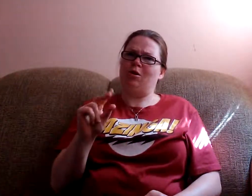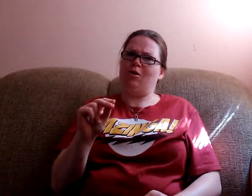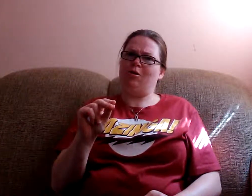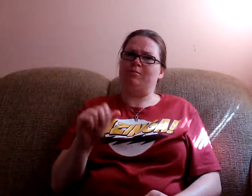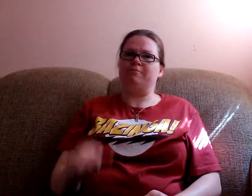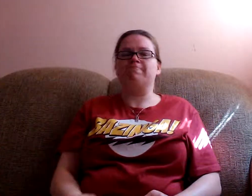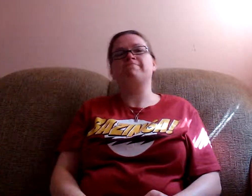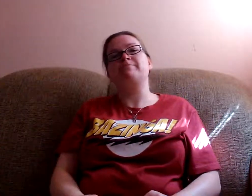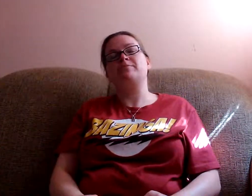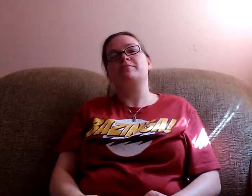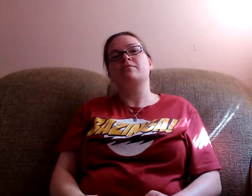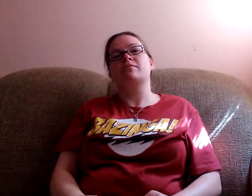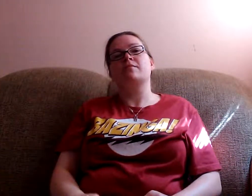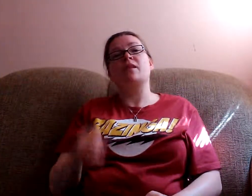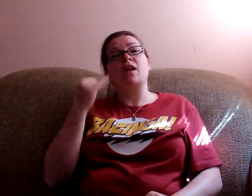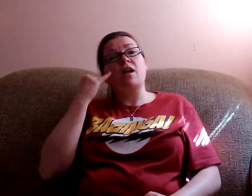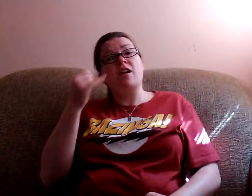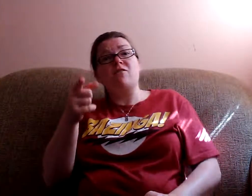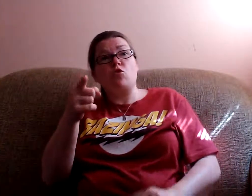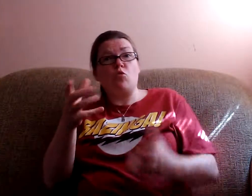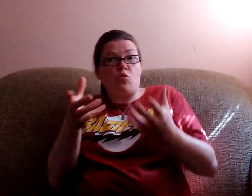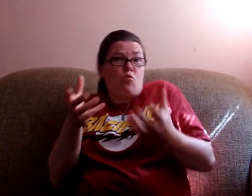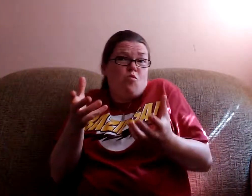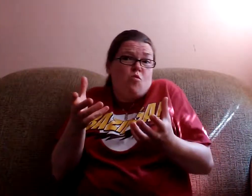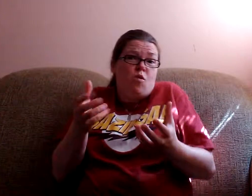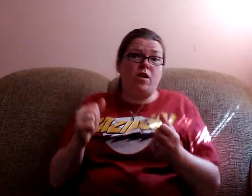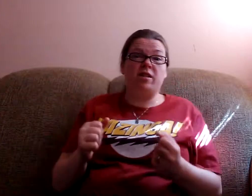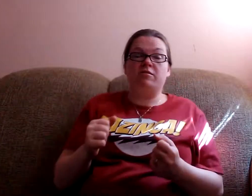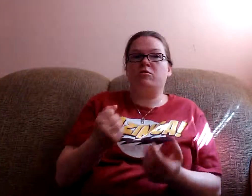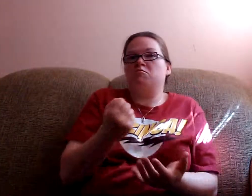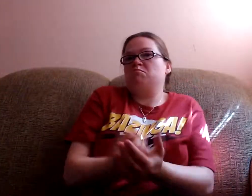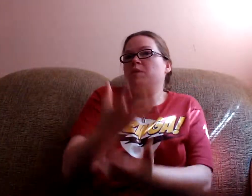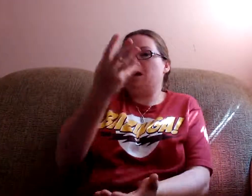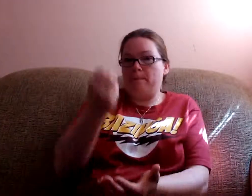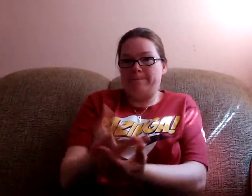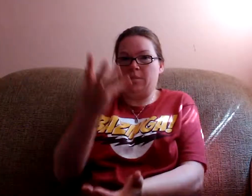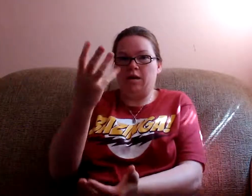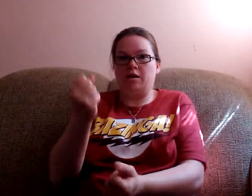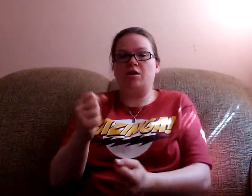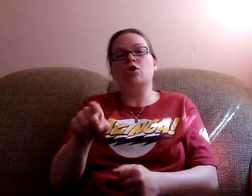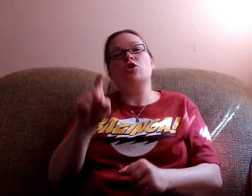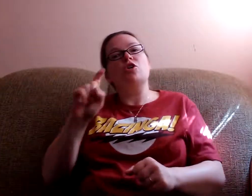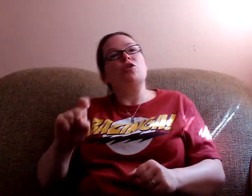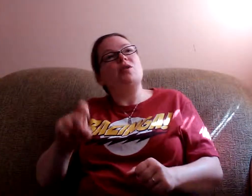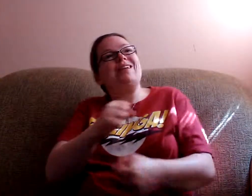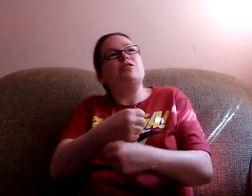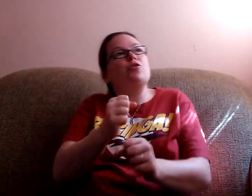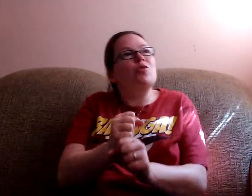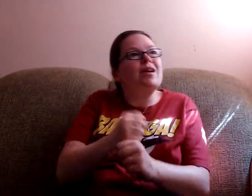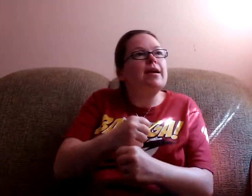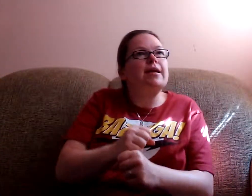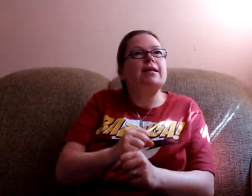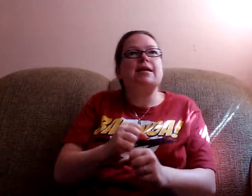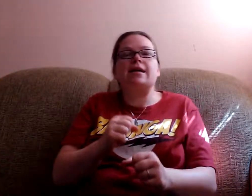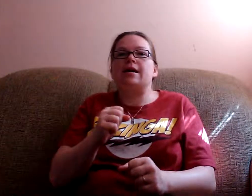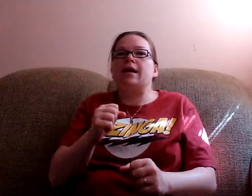wore. So if you wanted to make money, you wanted to make something that everybody would buy. John not only was a glover, and a very good one,